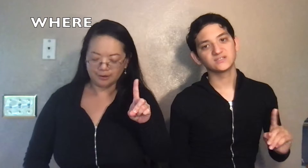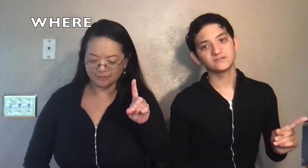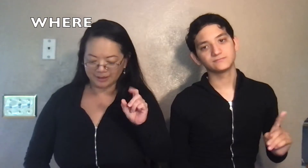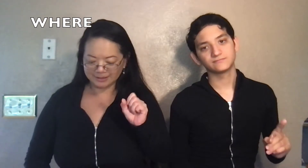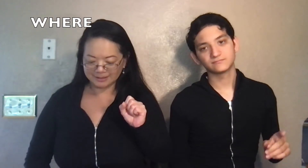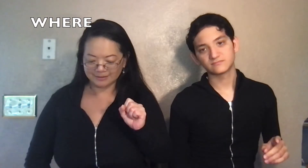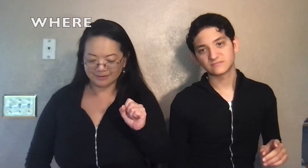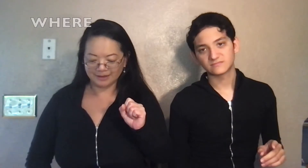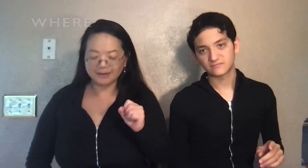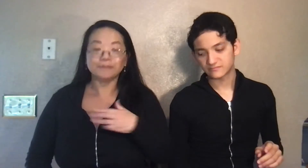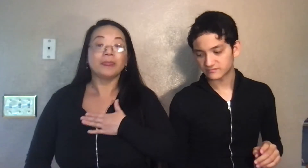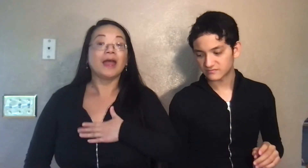Right? Okay.